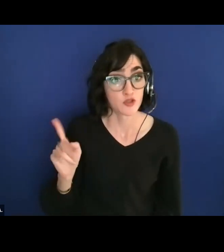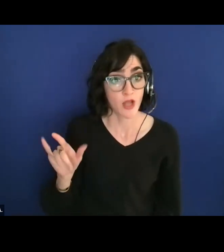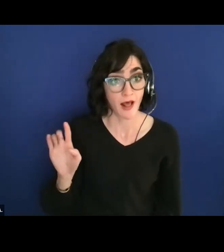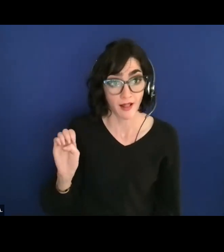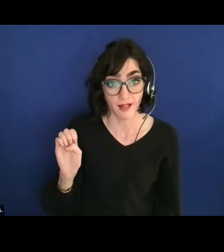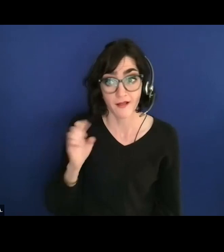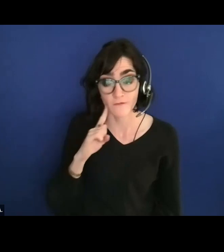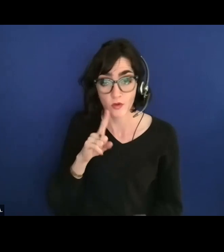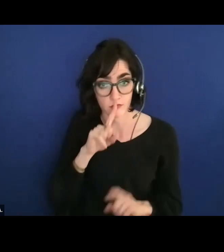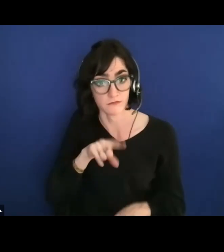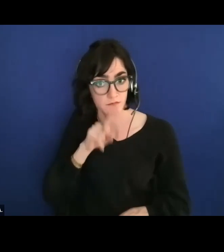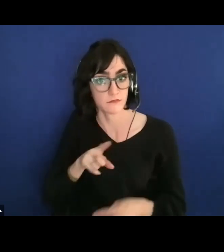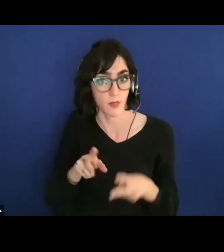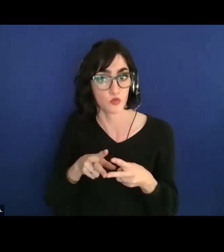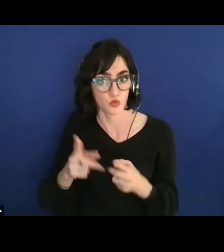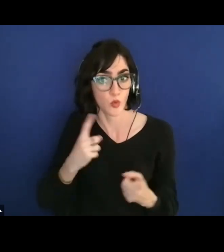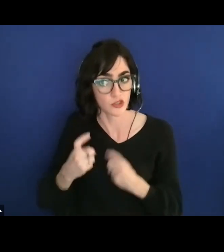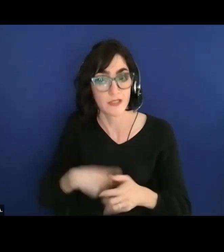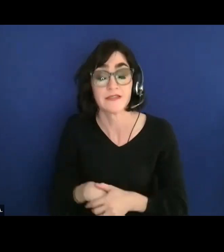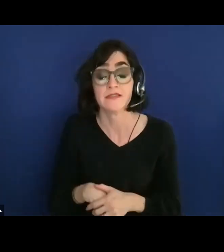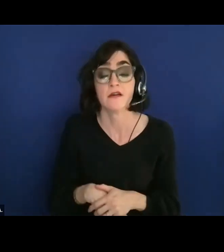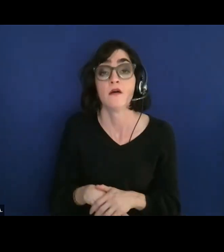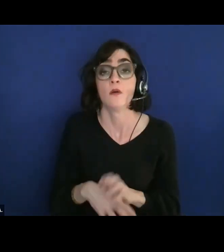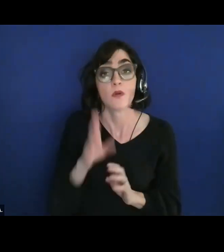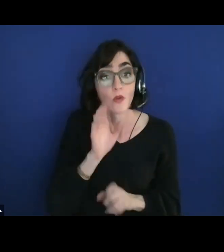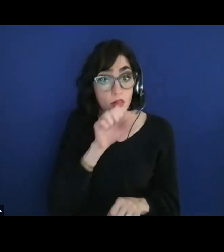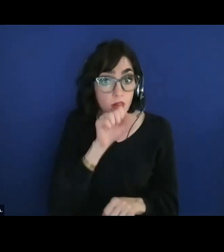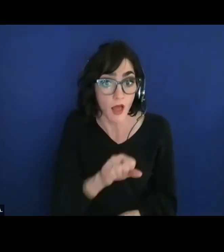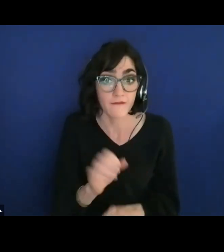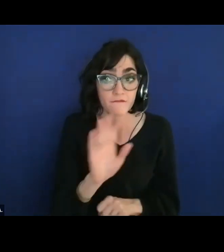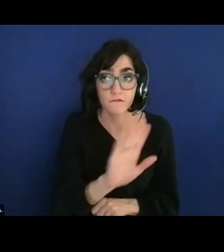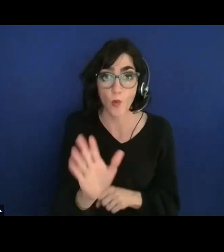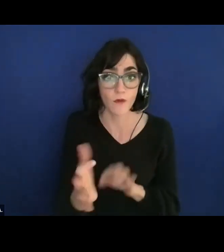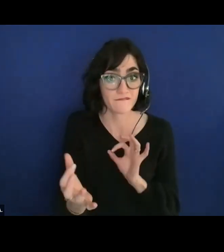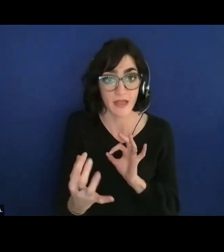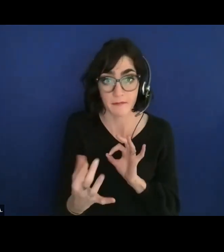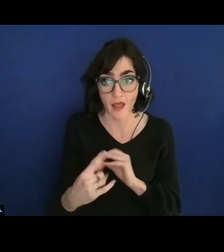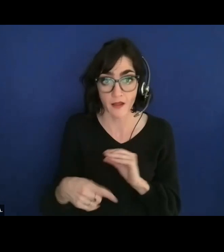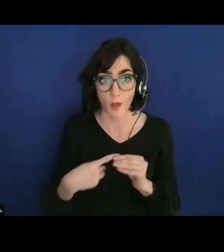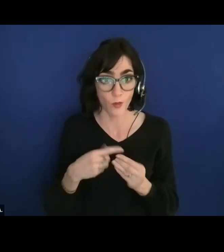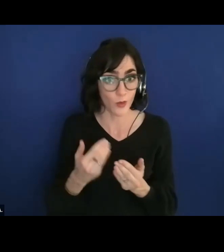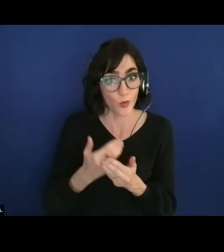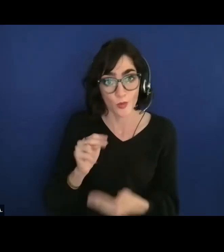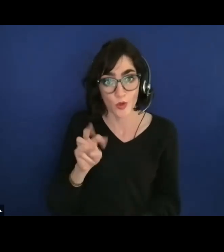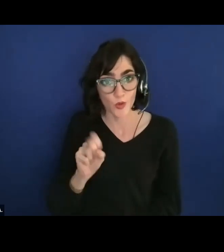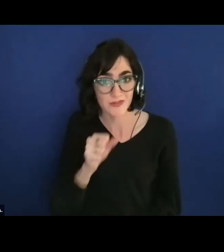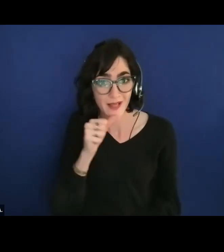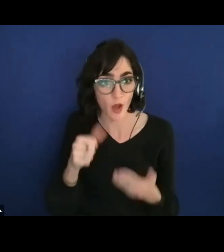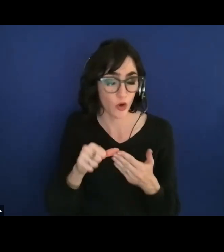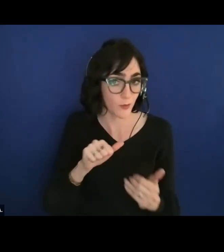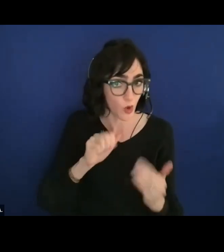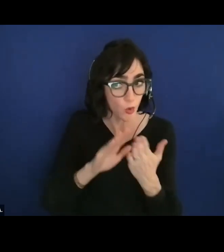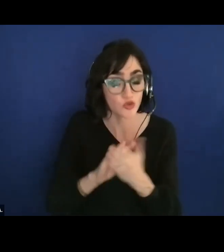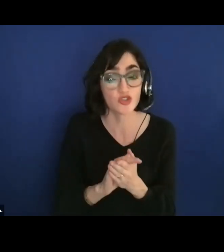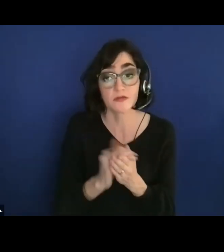those responses. We'd love feedback on how this newsletter approach is working. So if you have any thoughts to share,